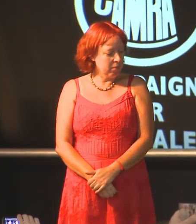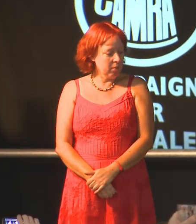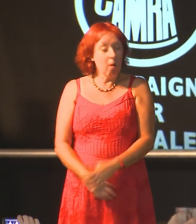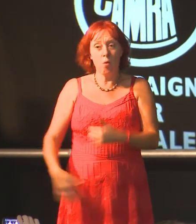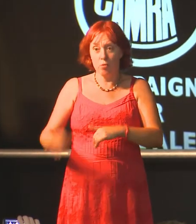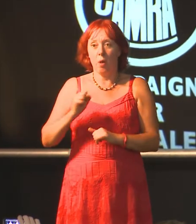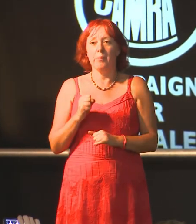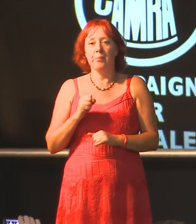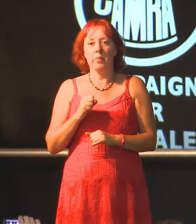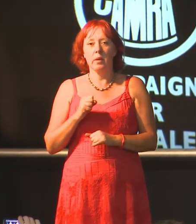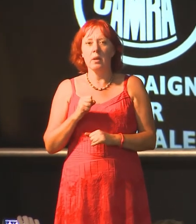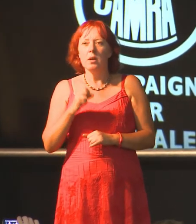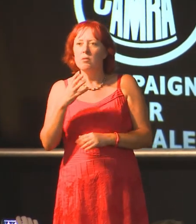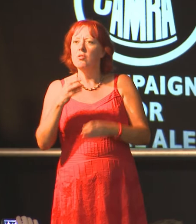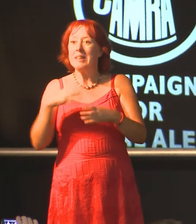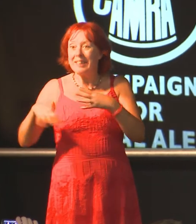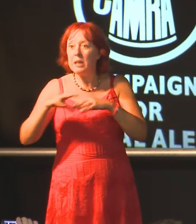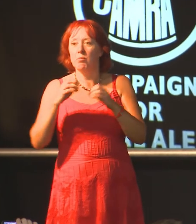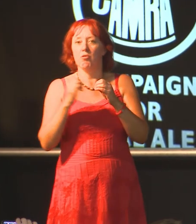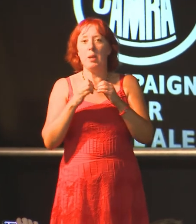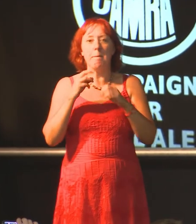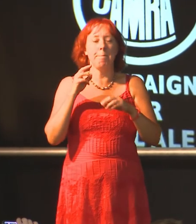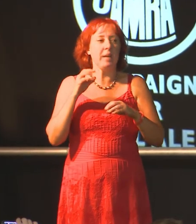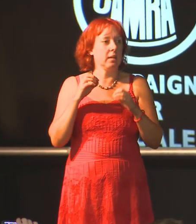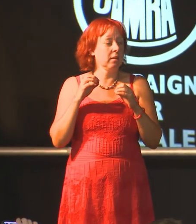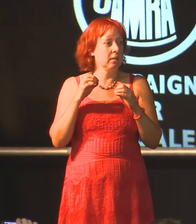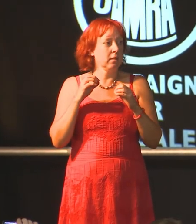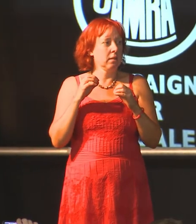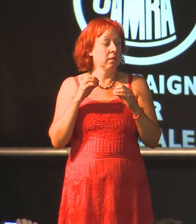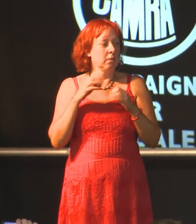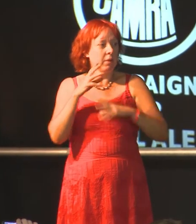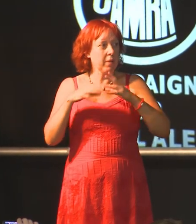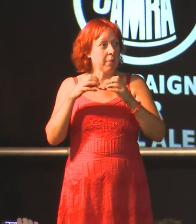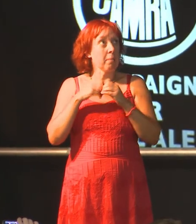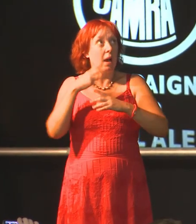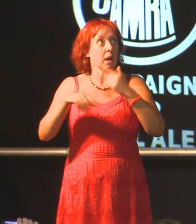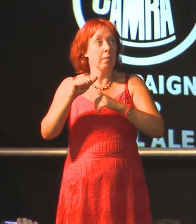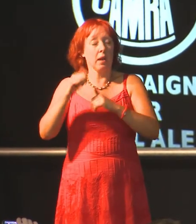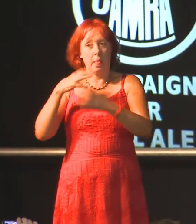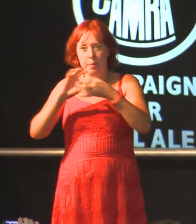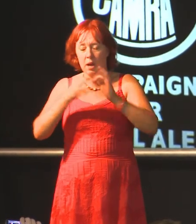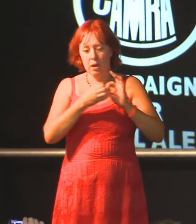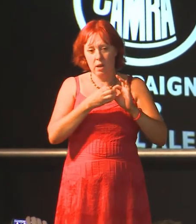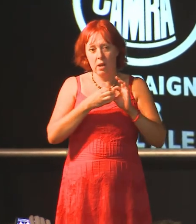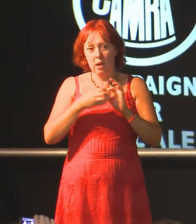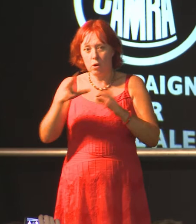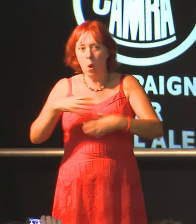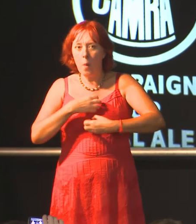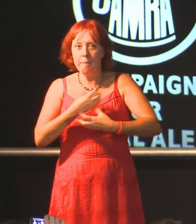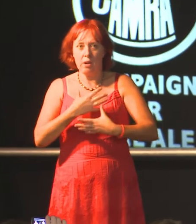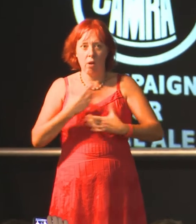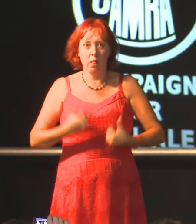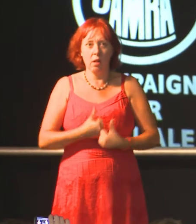And also for Team GB in this historic Olympic year here at the GBBF back at Olympia, that gold medal